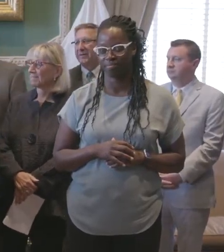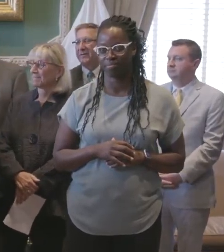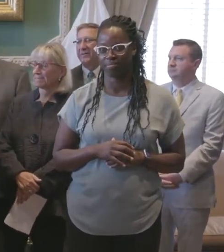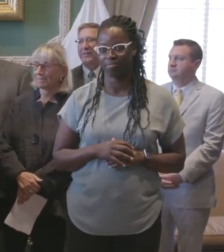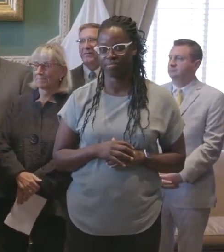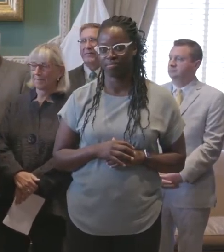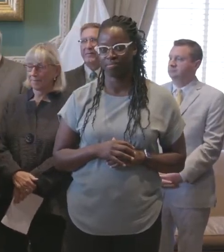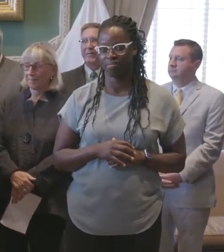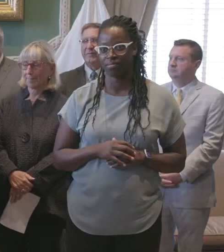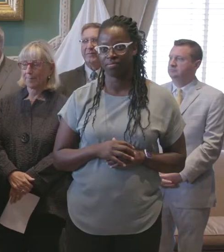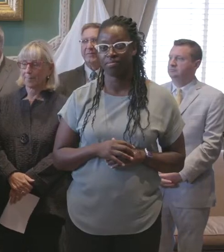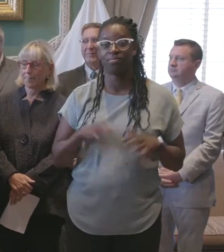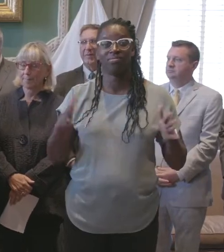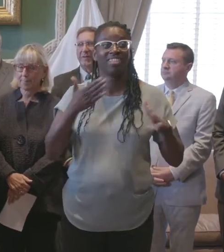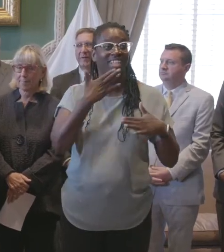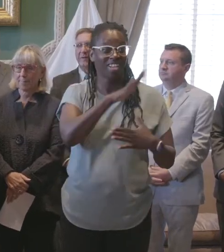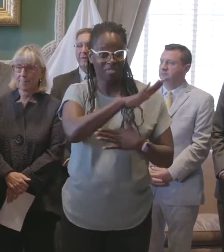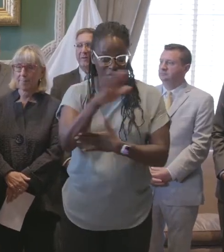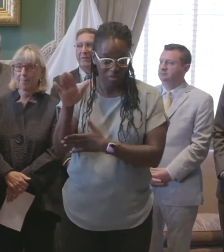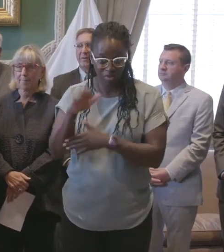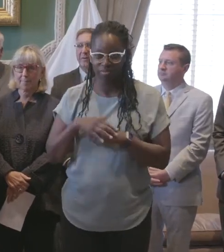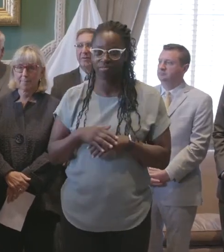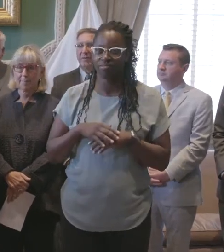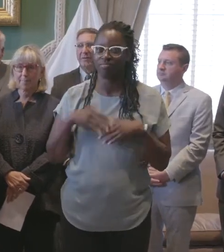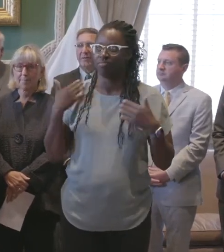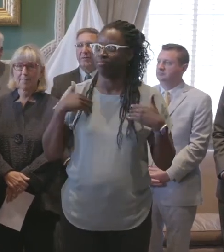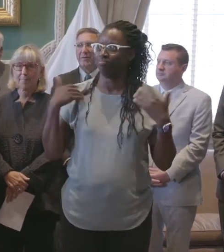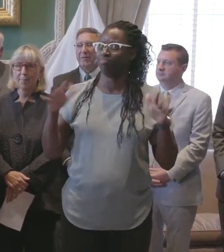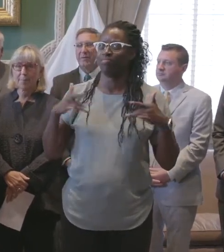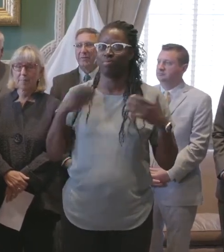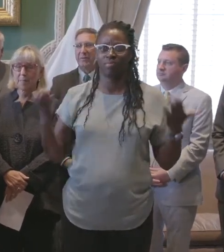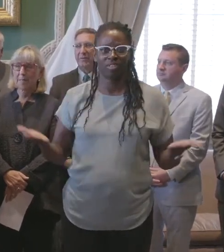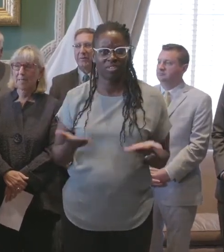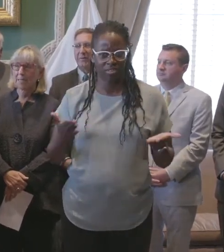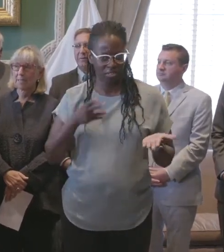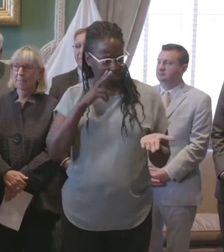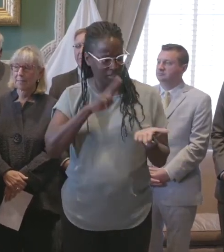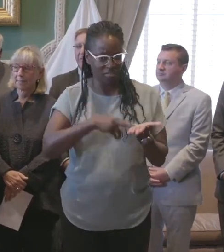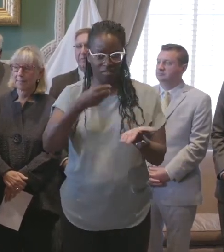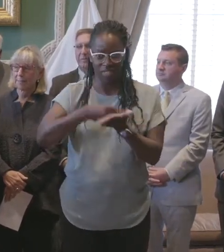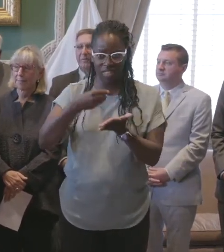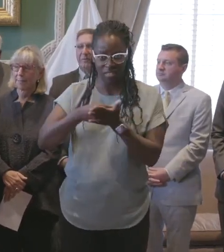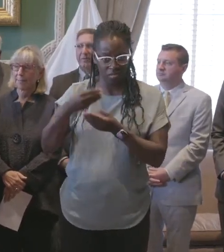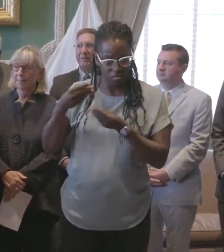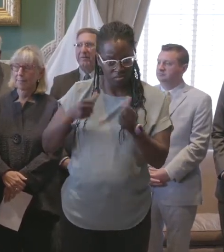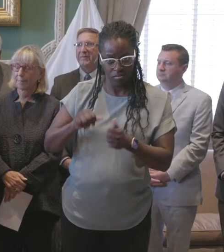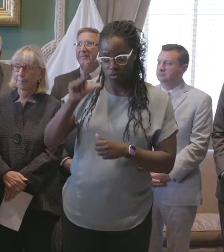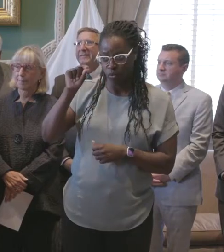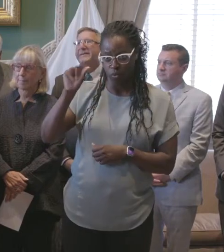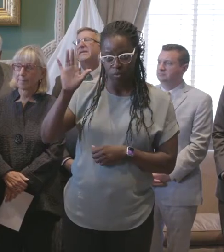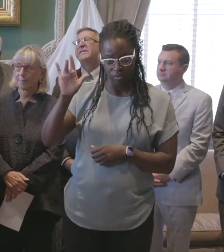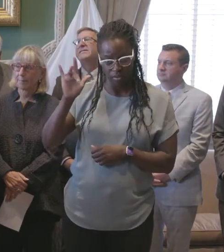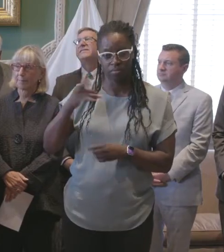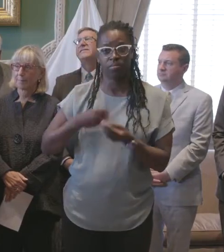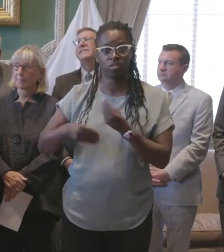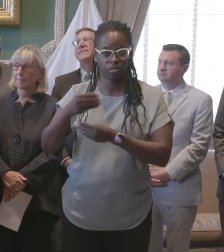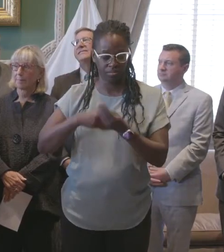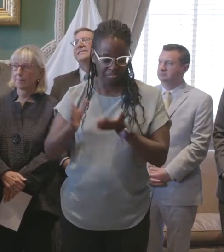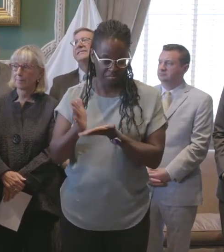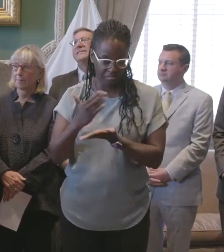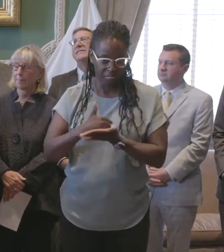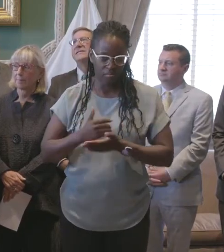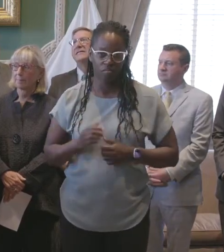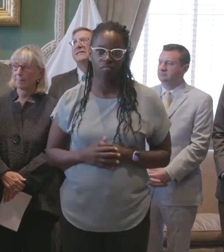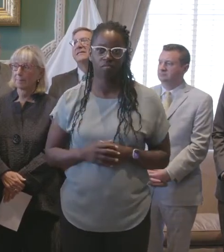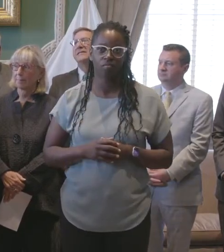Good afternoon. It's great to be here today to sign the fiscal year 2025 budget. It's the end of result of months of hard